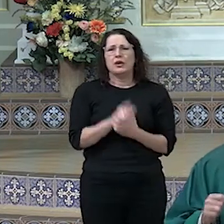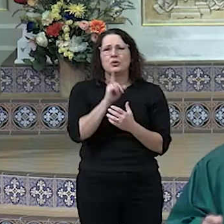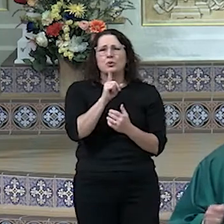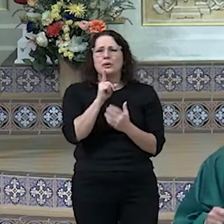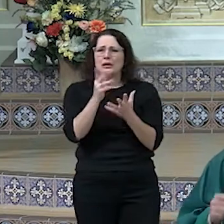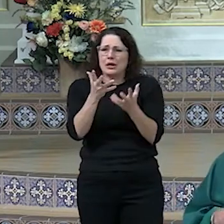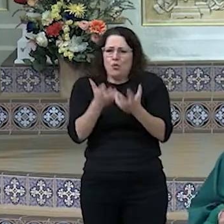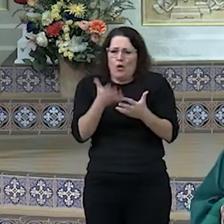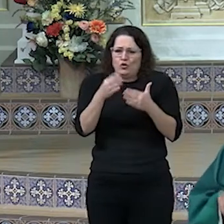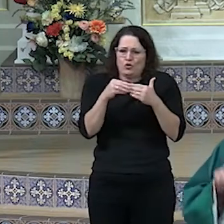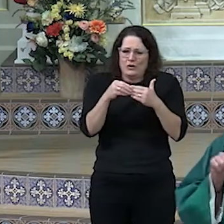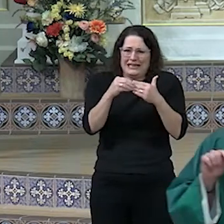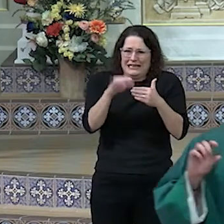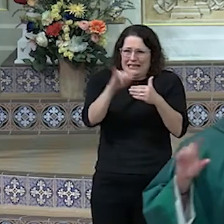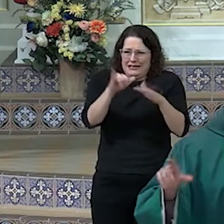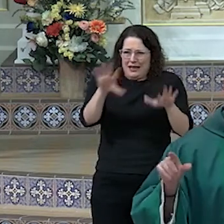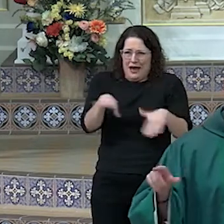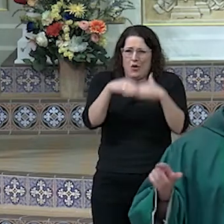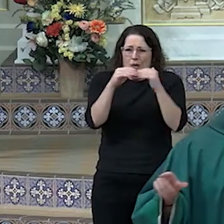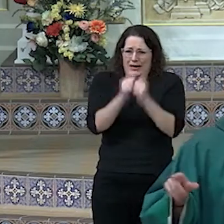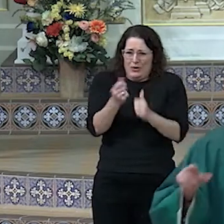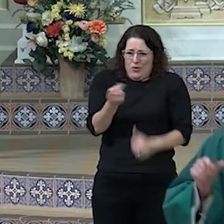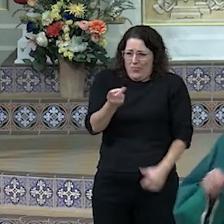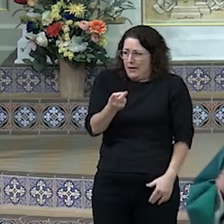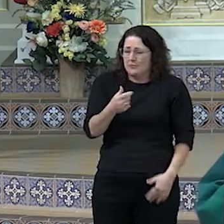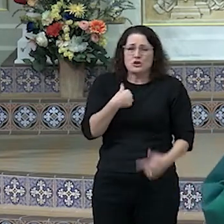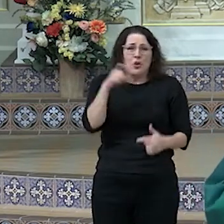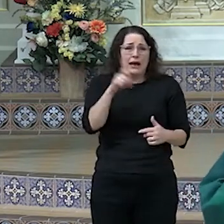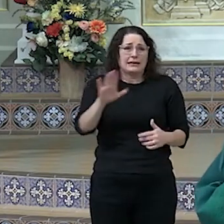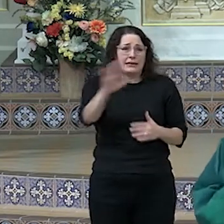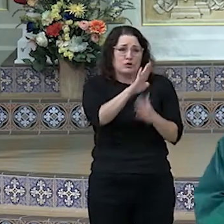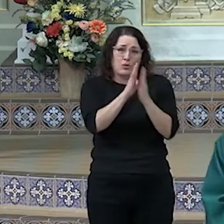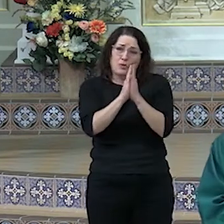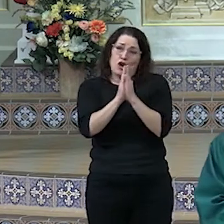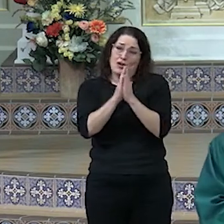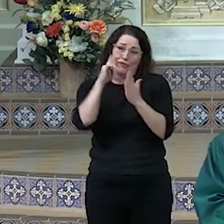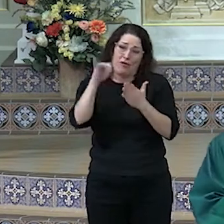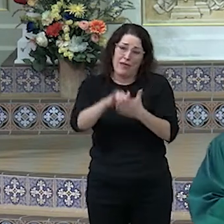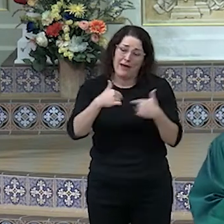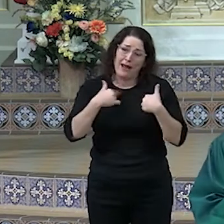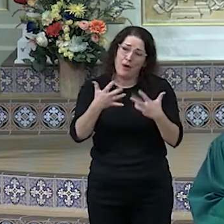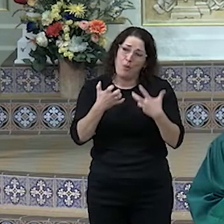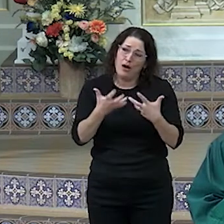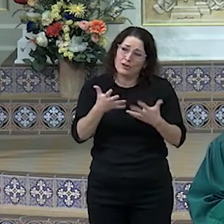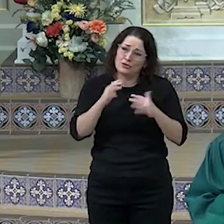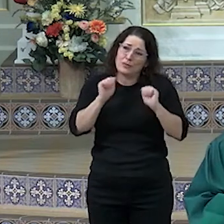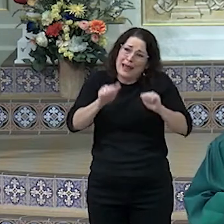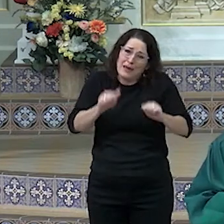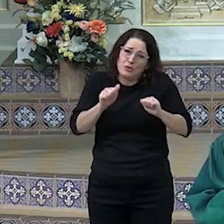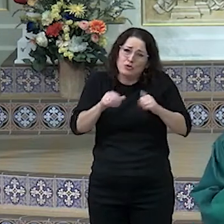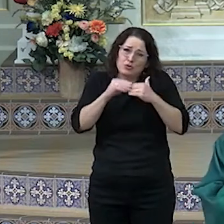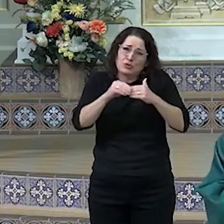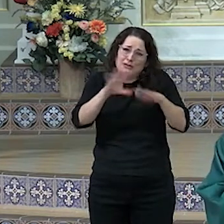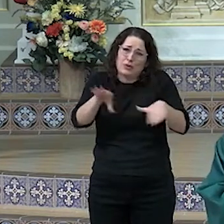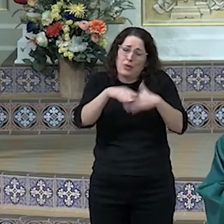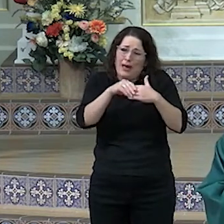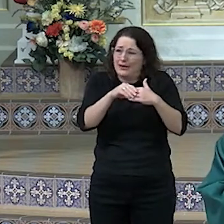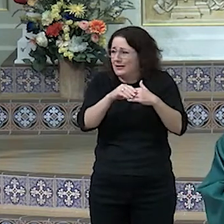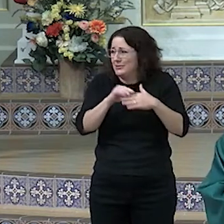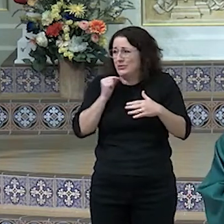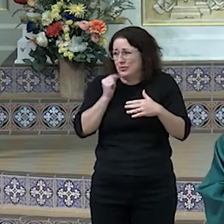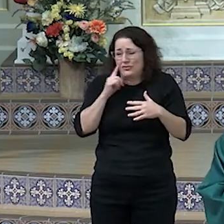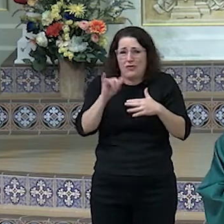really want to celebrate with them. So I need your prayers for that. Okay? So please pray for